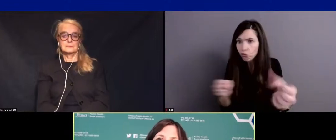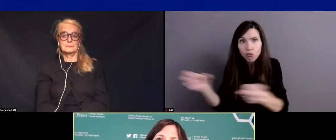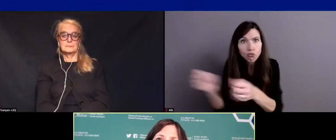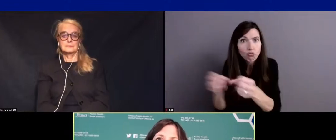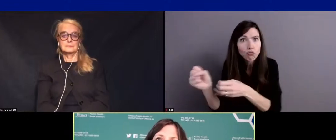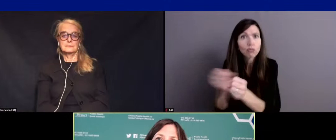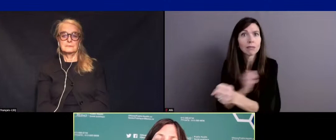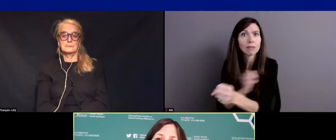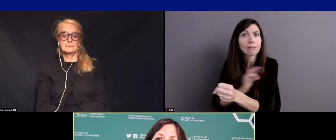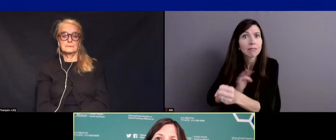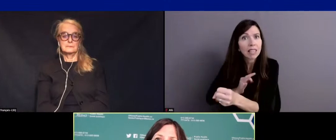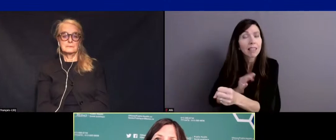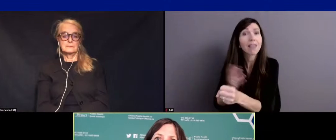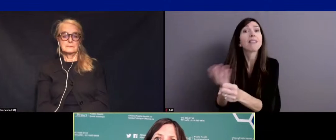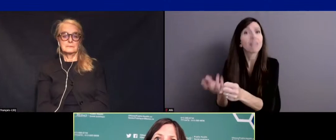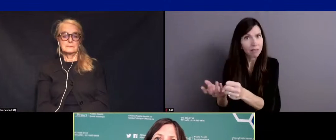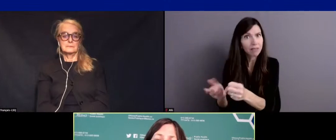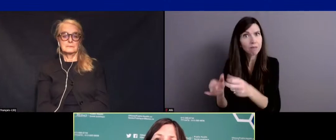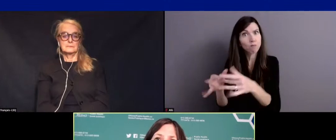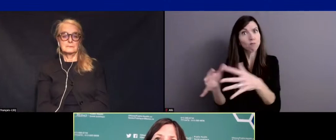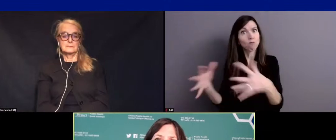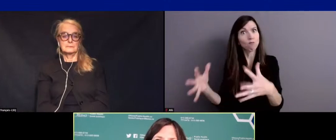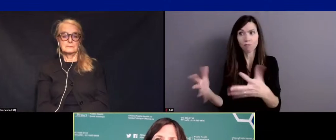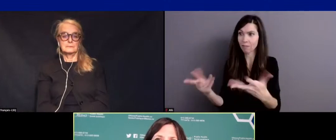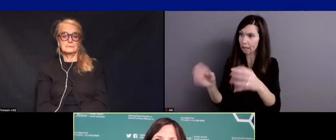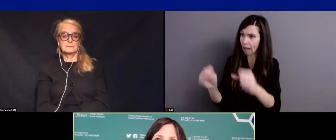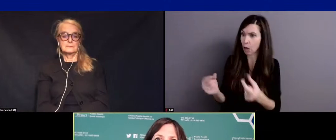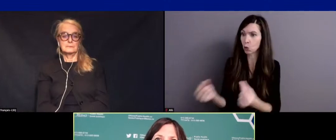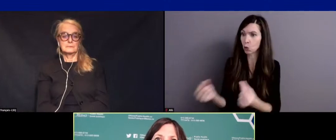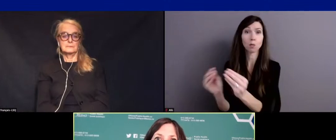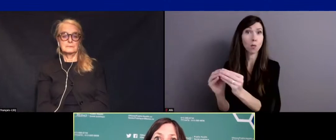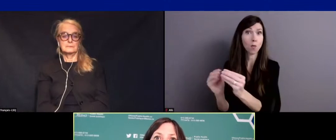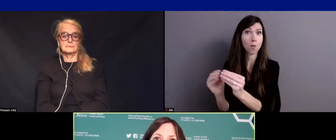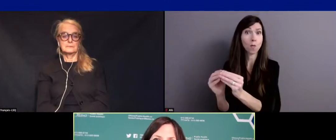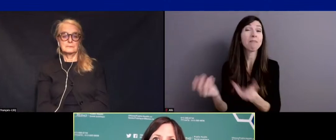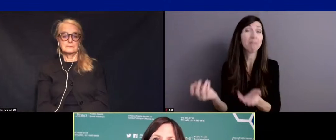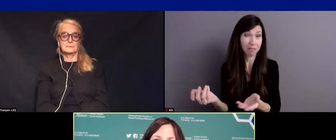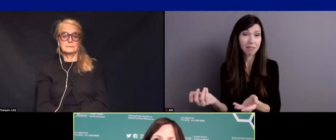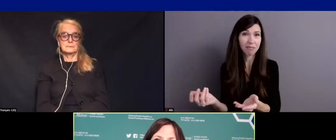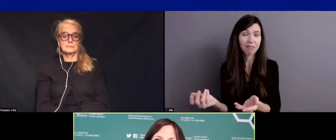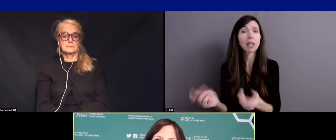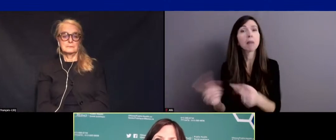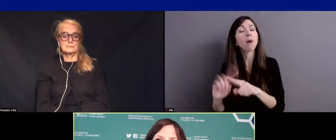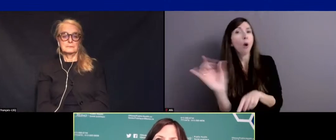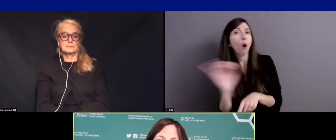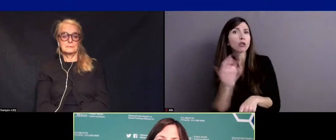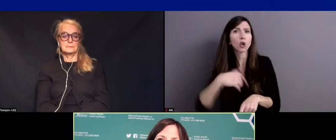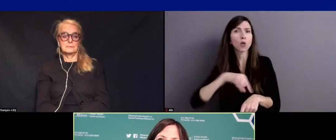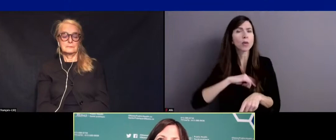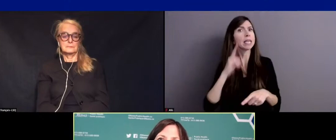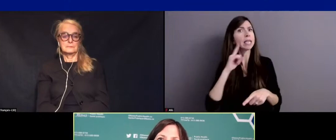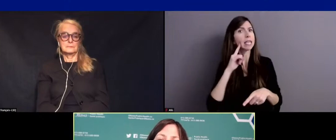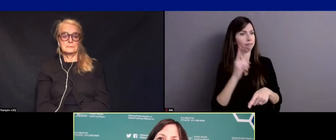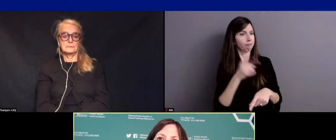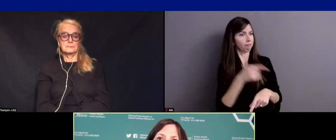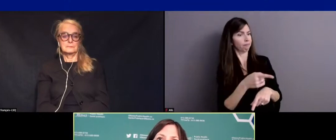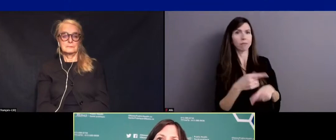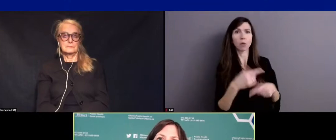we, you know, also have been looking to see these prioritization processes